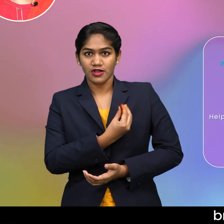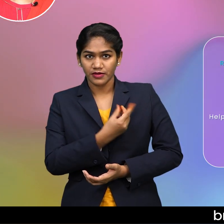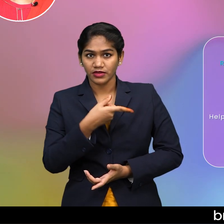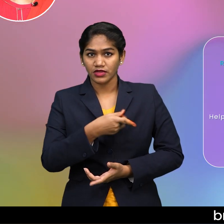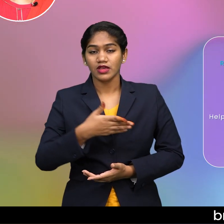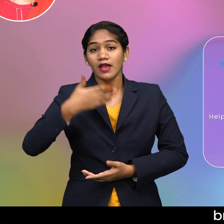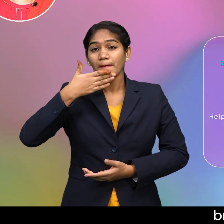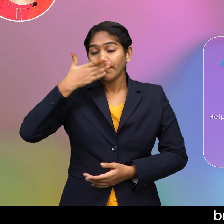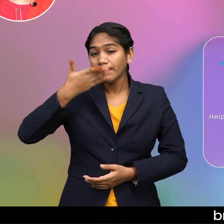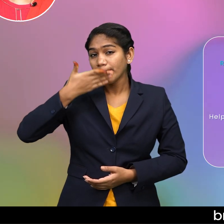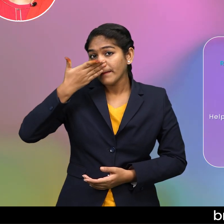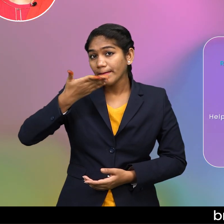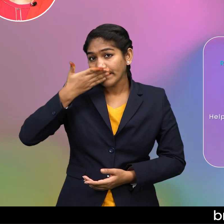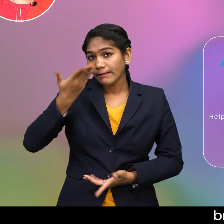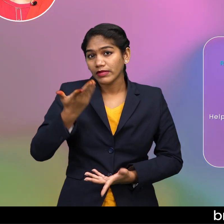breathing,